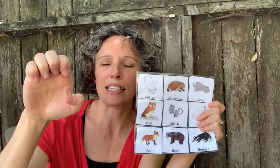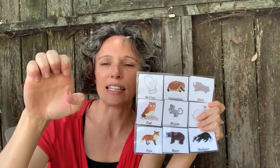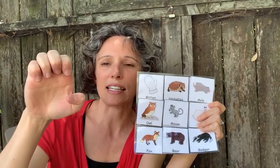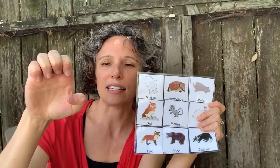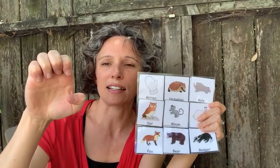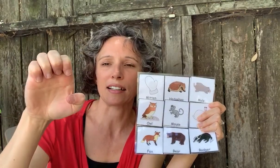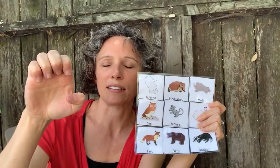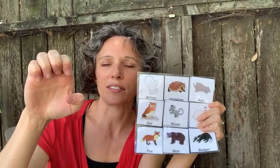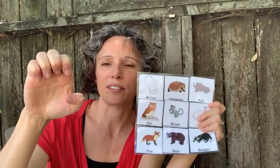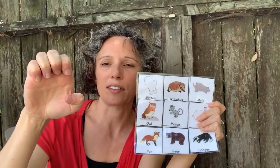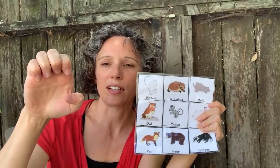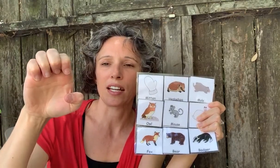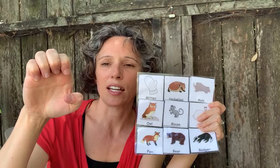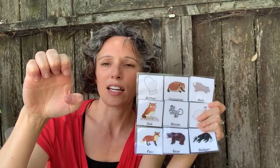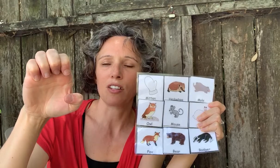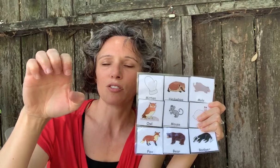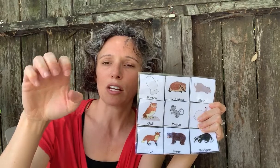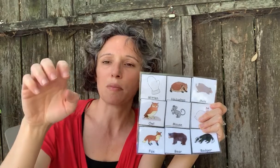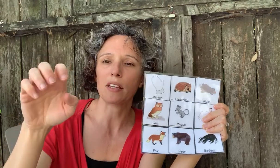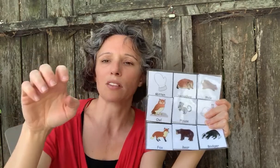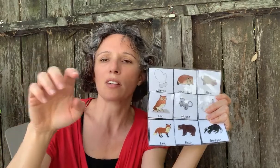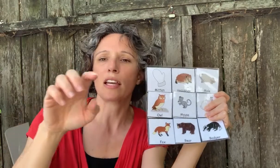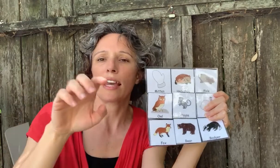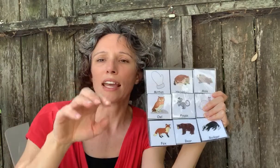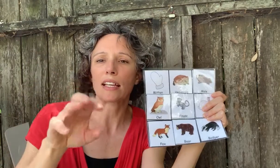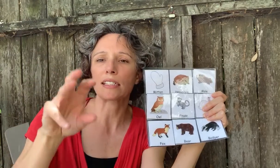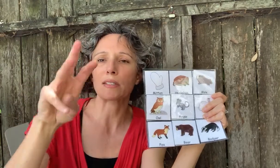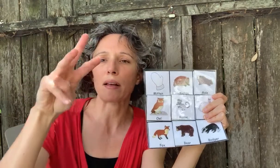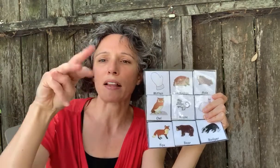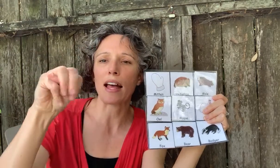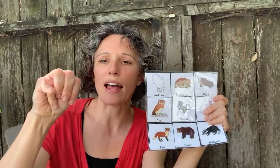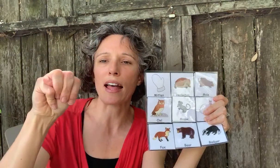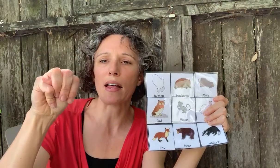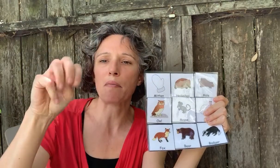M-O-L-E. Can you try to make your hands spell